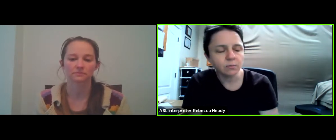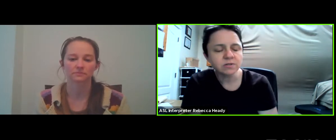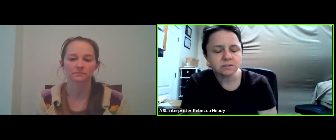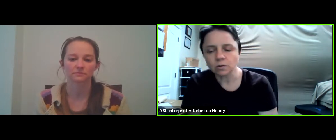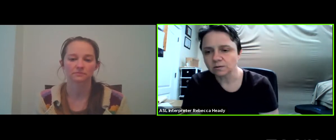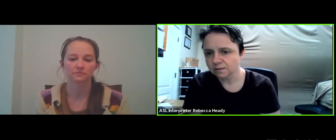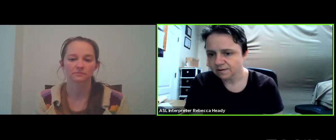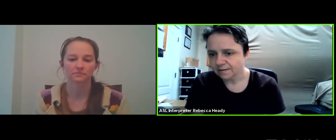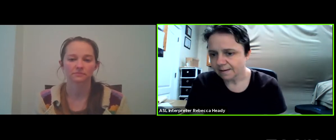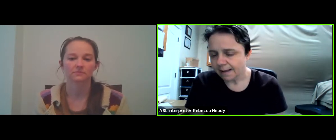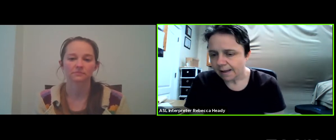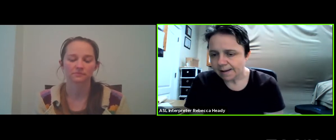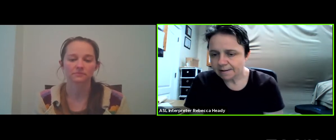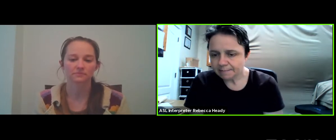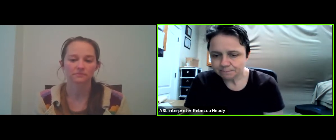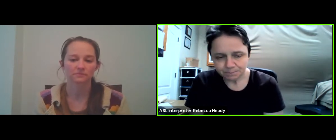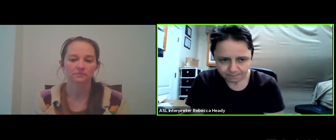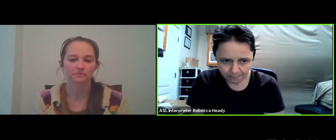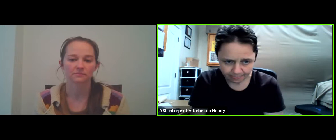store? Yeah, I went to the store.